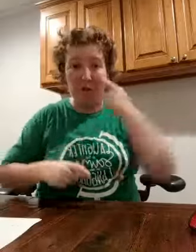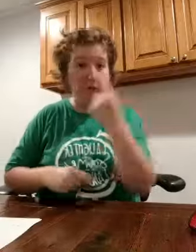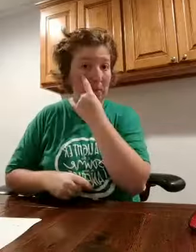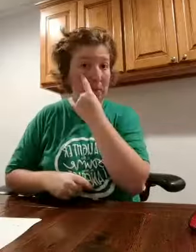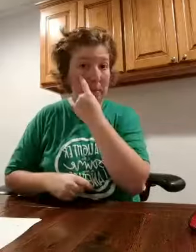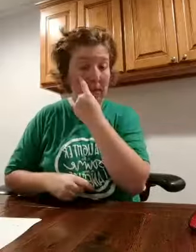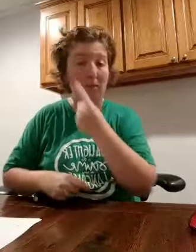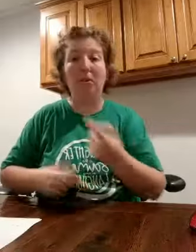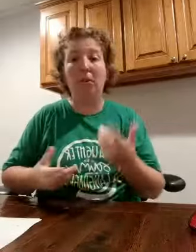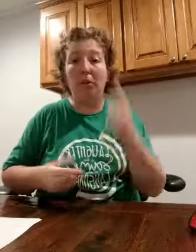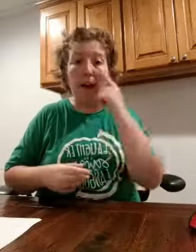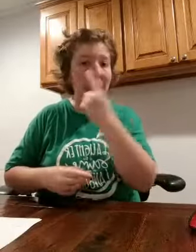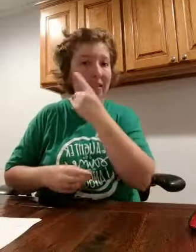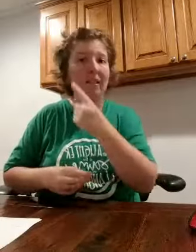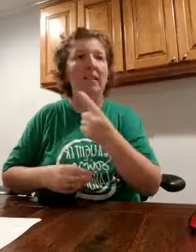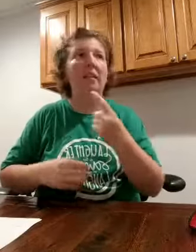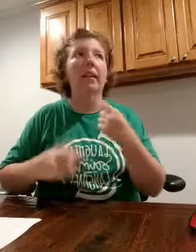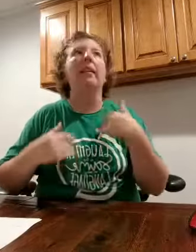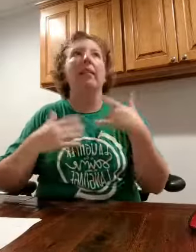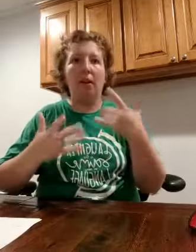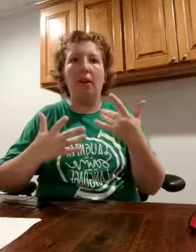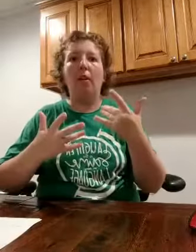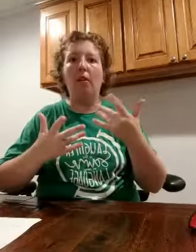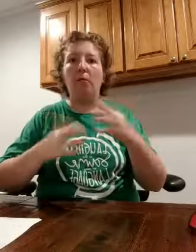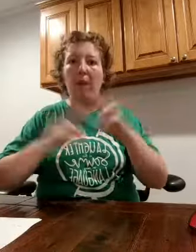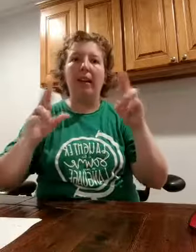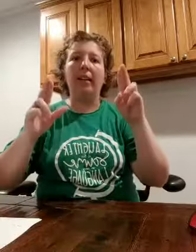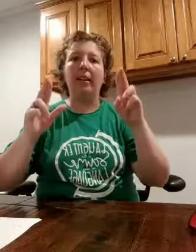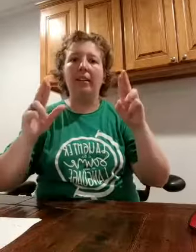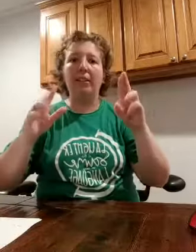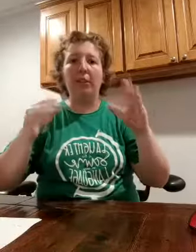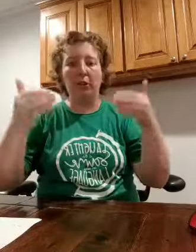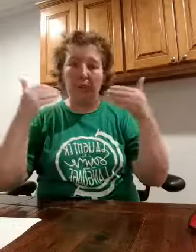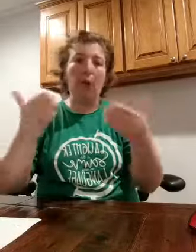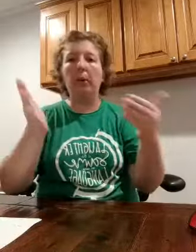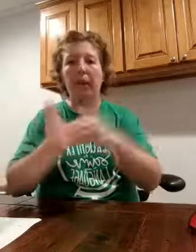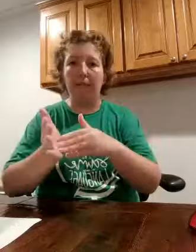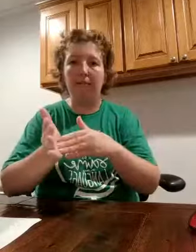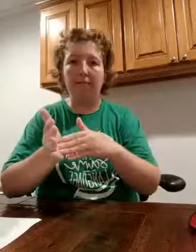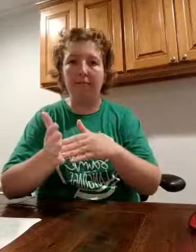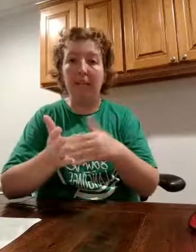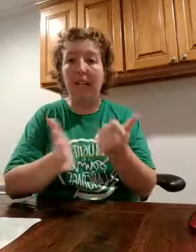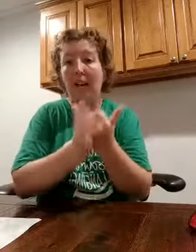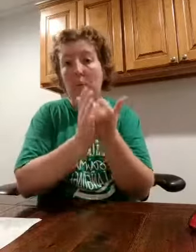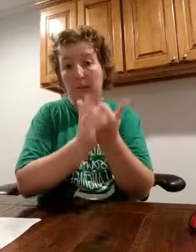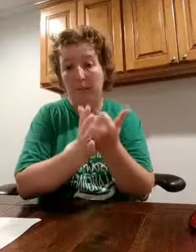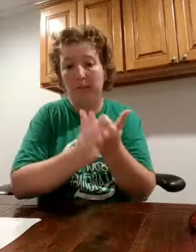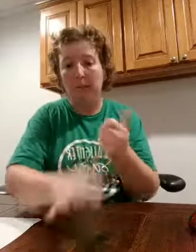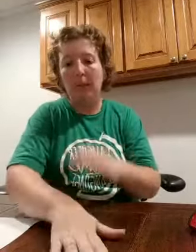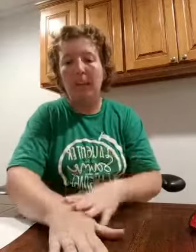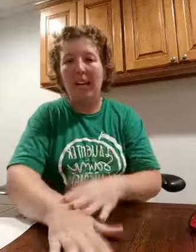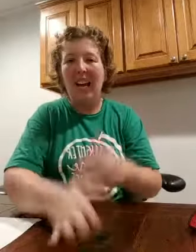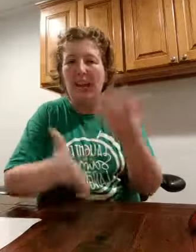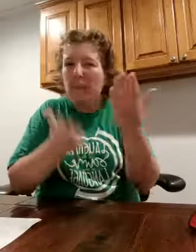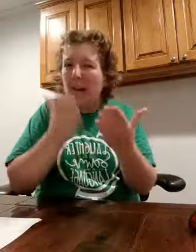your muscles so your eyes are ready to go again. It helps. And it might